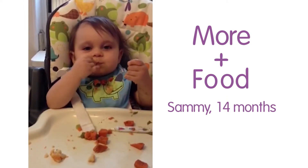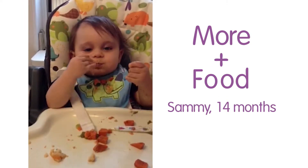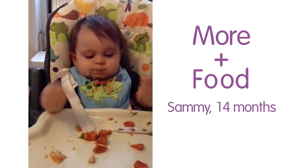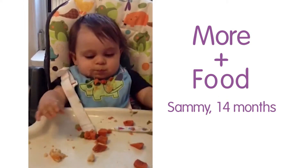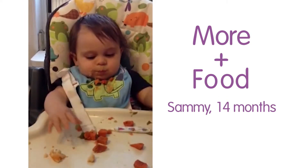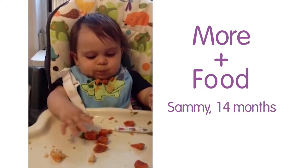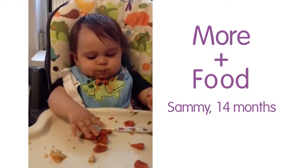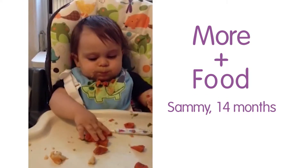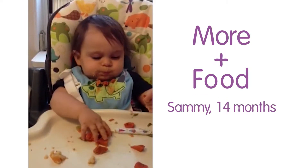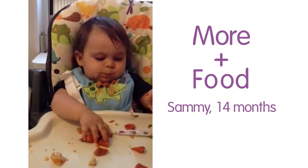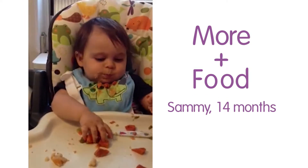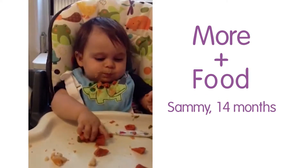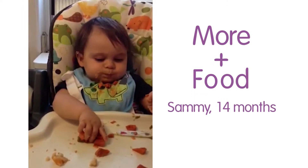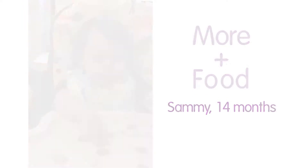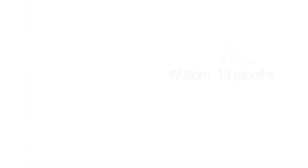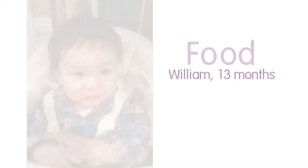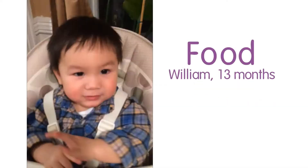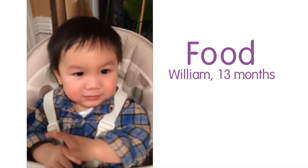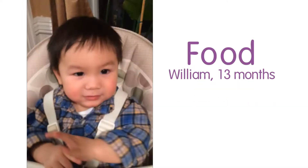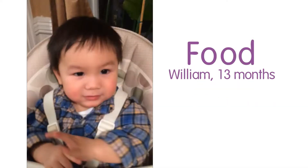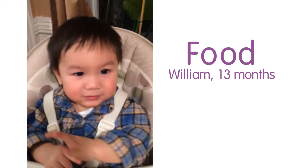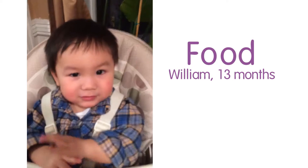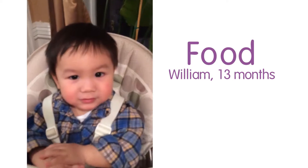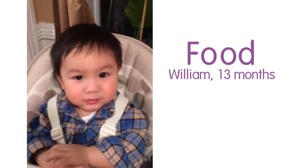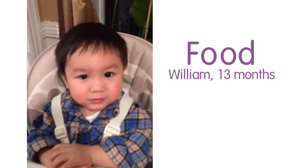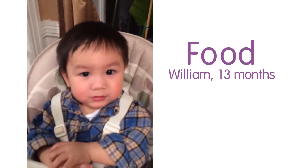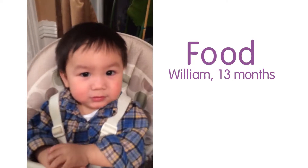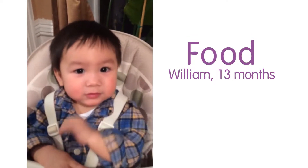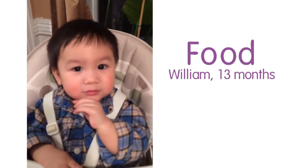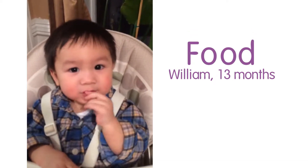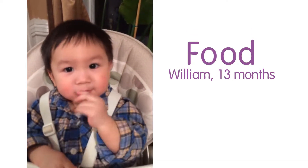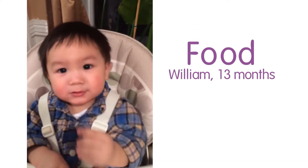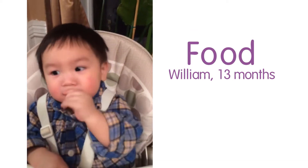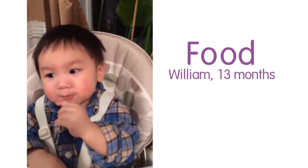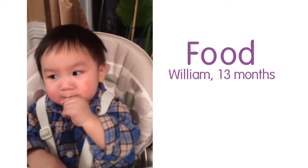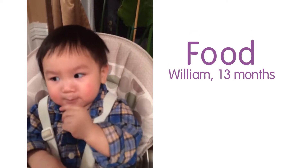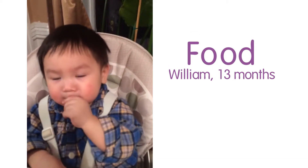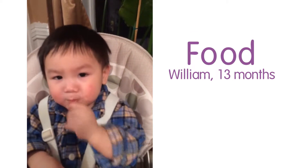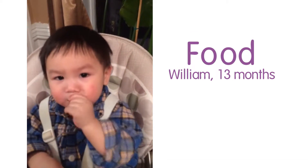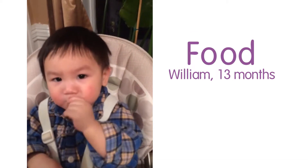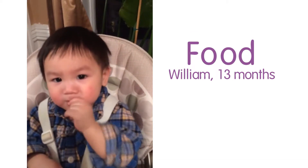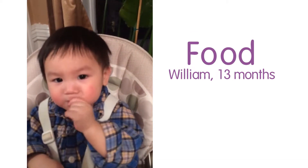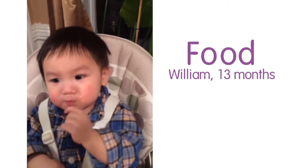Food. Good. More food. You all ready for food? Yeah? Okay.